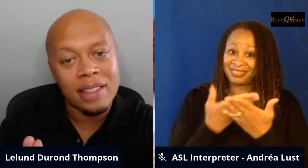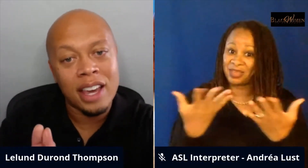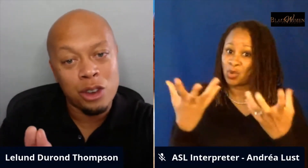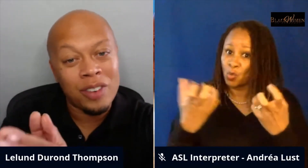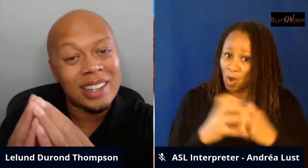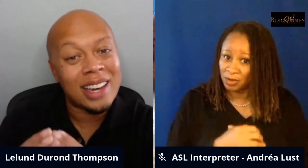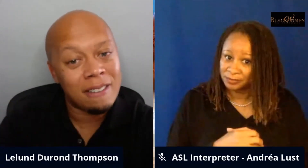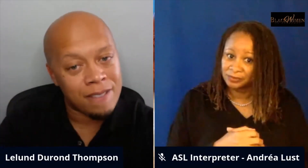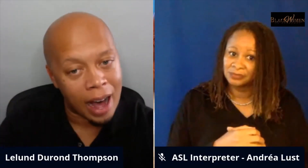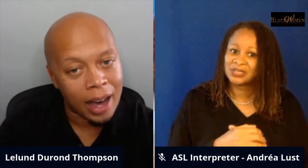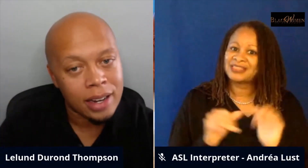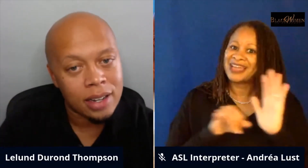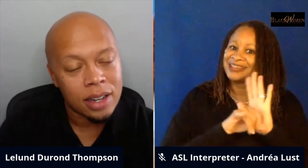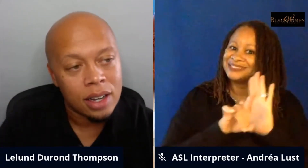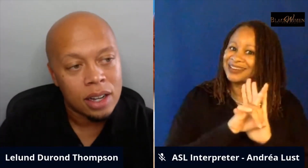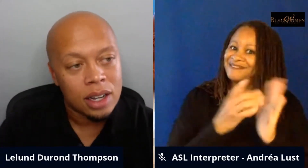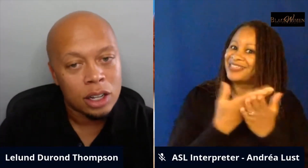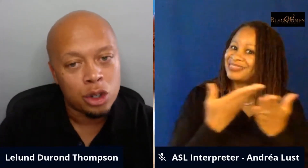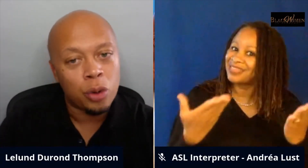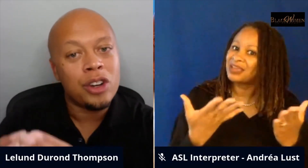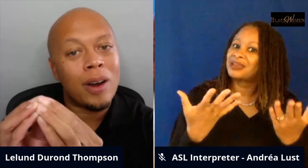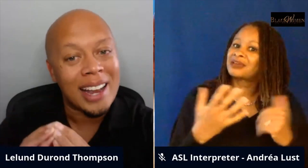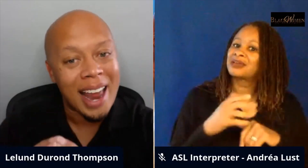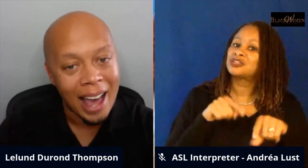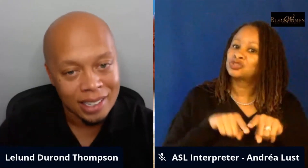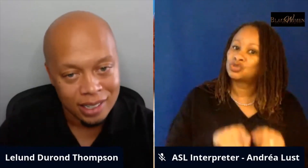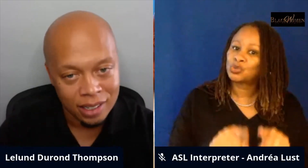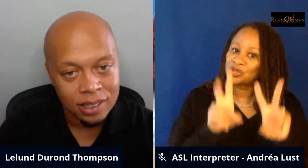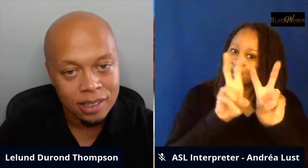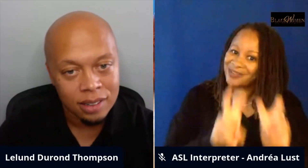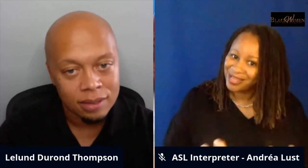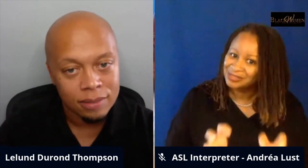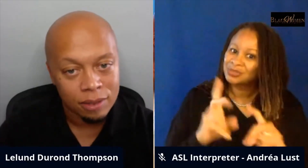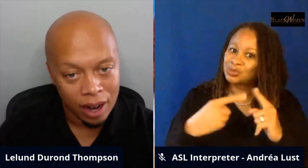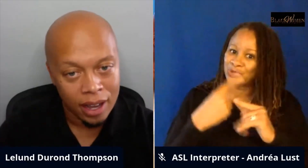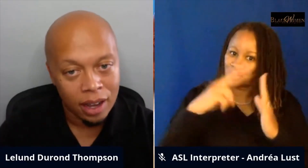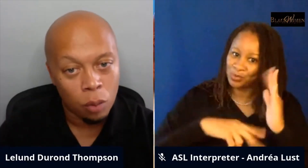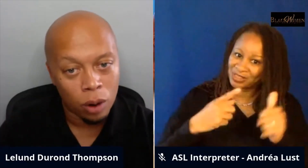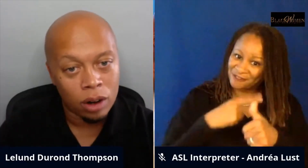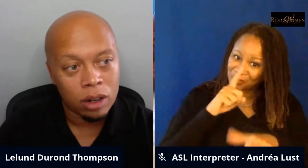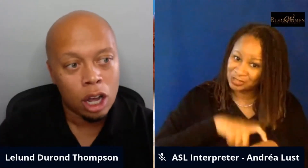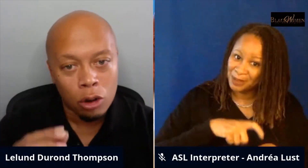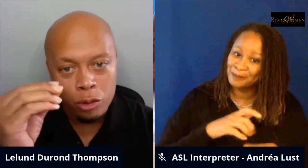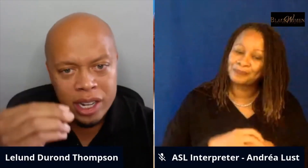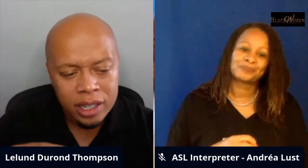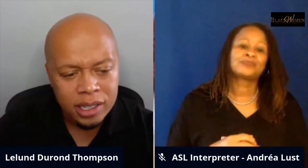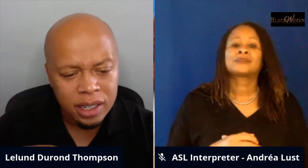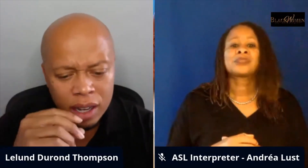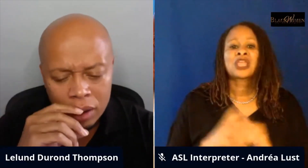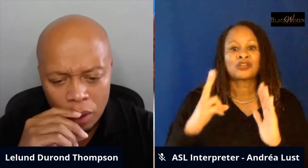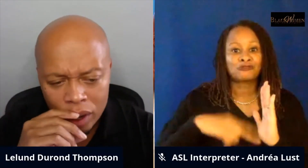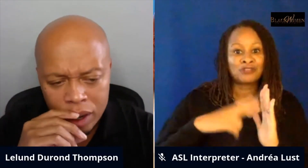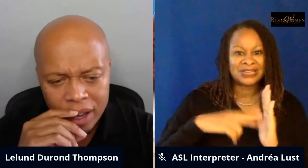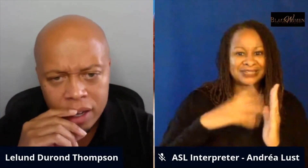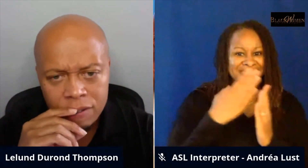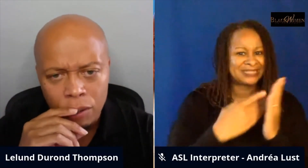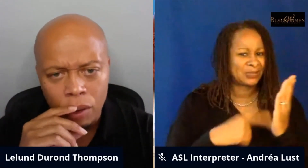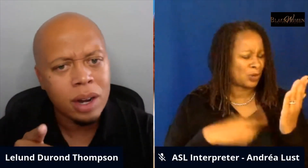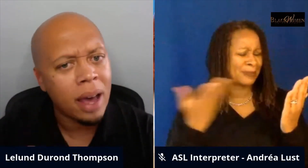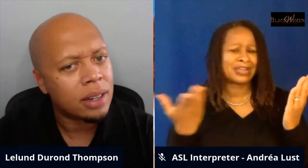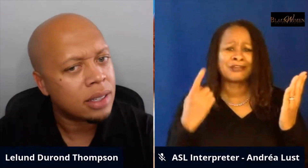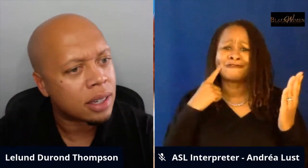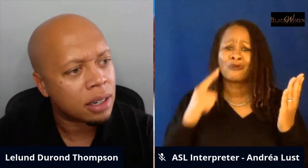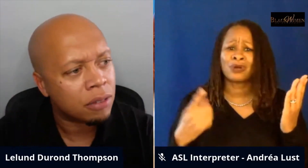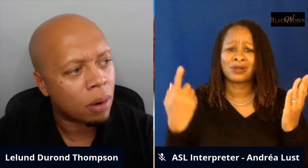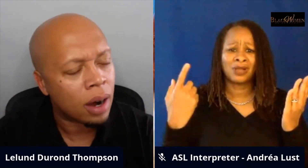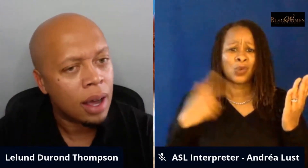that thing you've identified during your analysis, right? Work, reading the scene and say, okay, what am I here for? What am